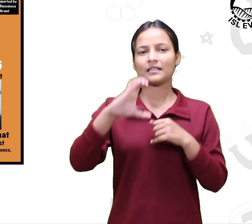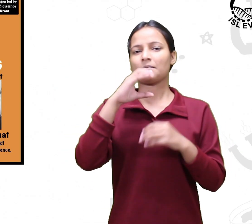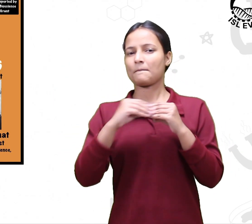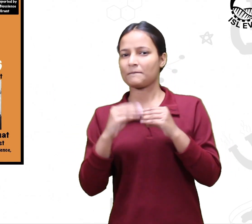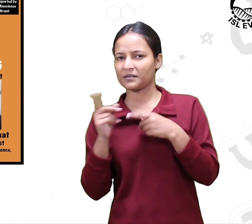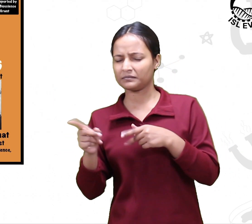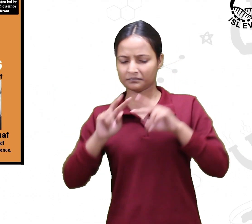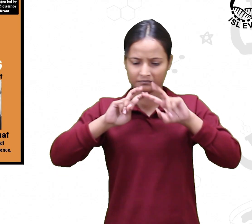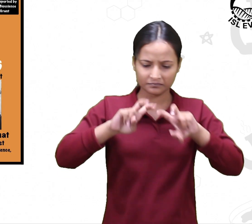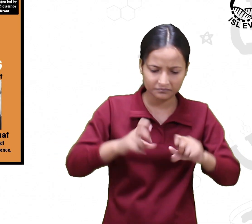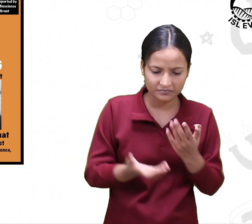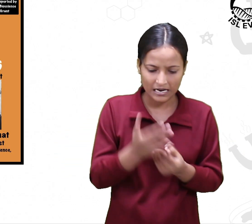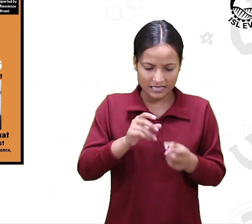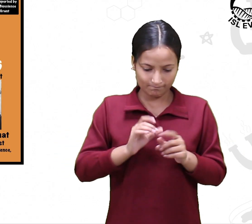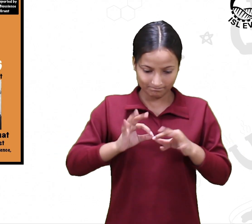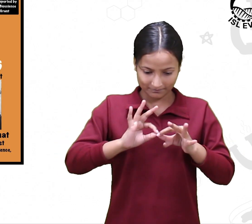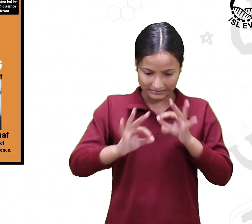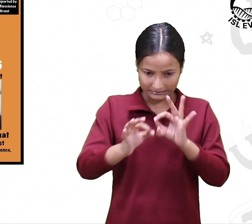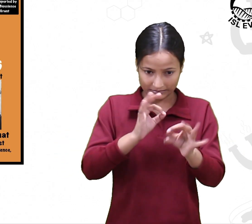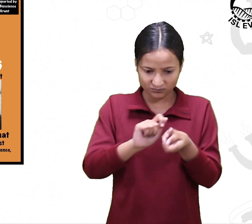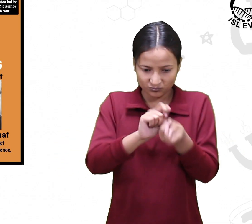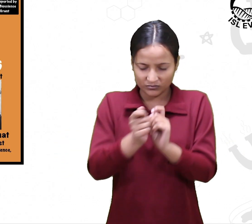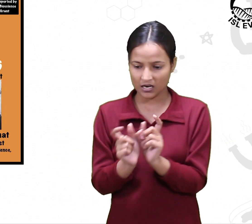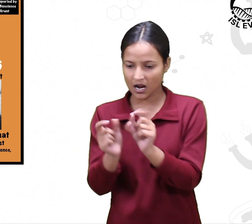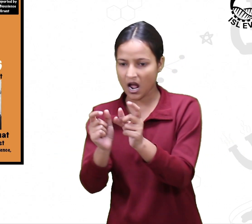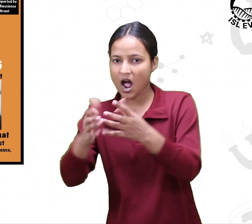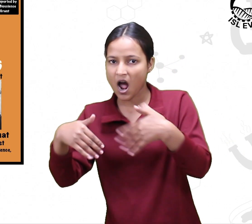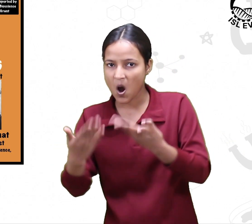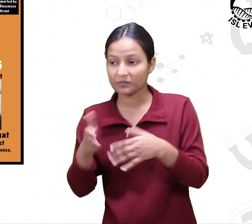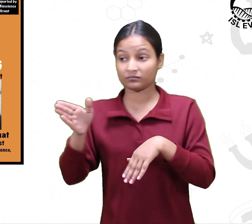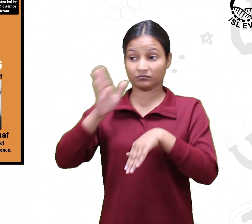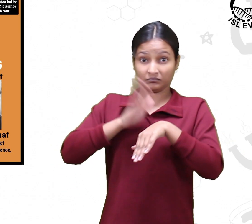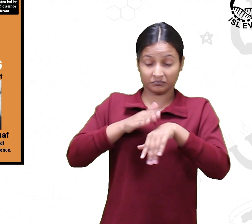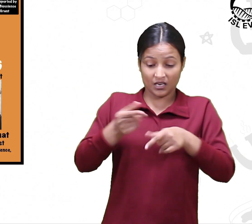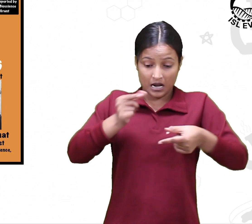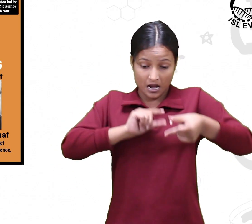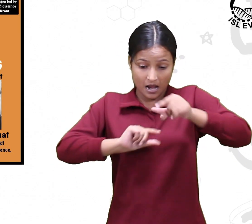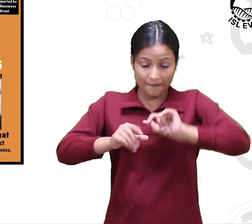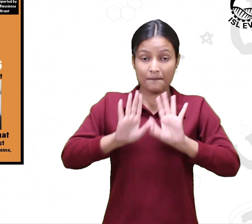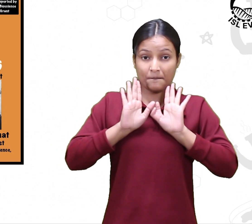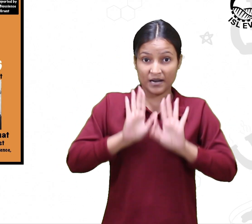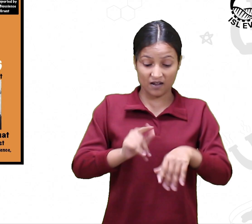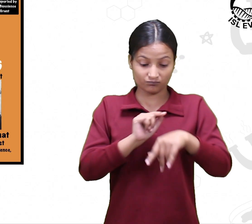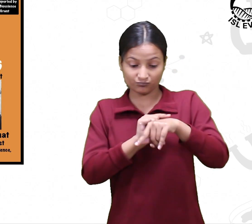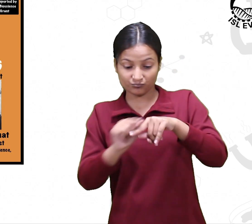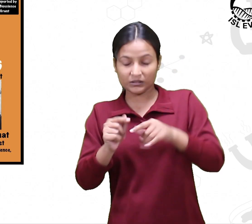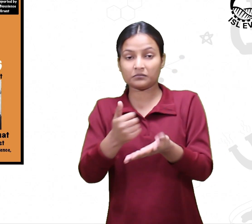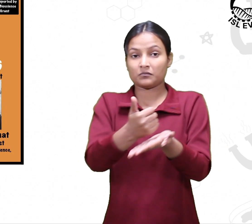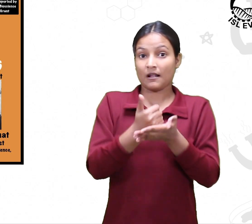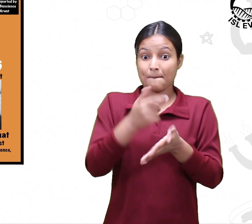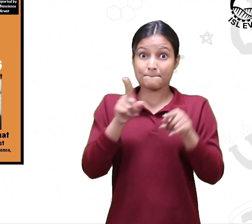He studies how cells become cancerous. So, he does a lot of experiment with actual tissues, but also uses